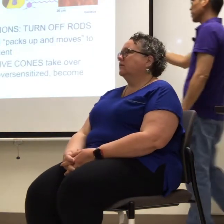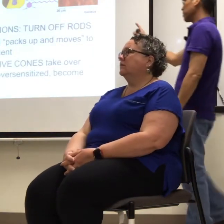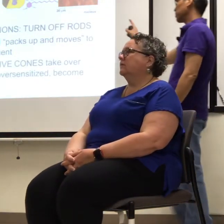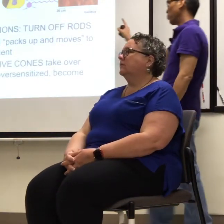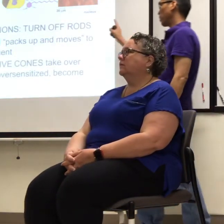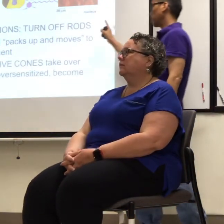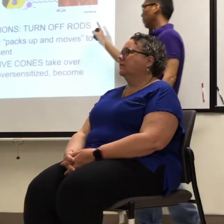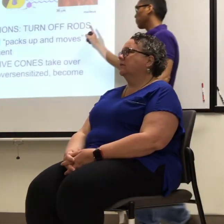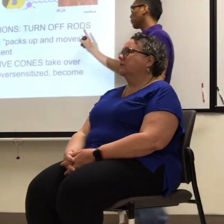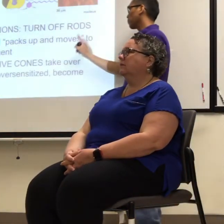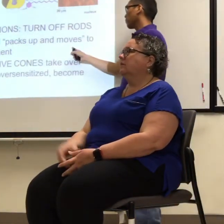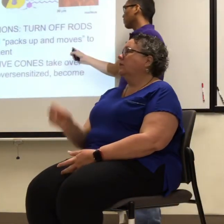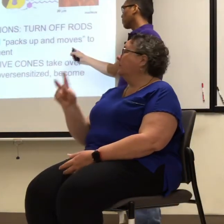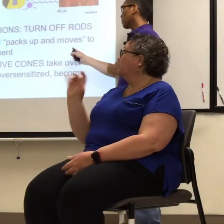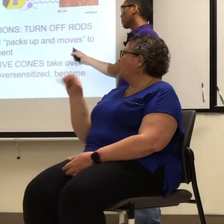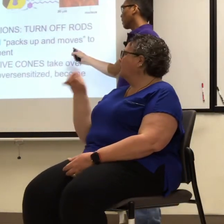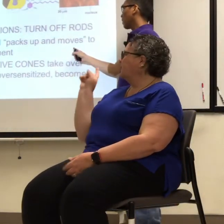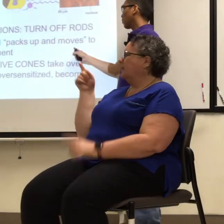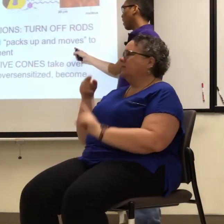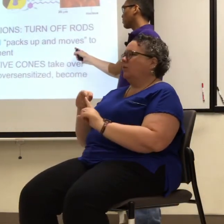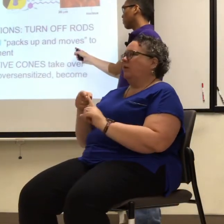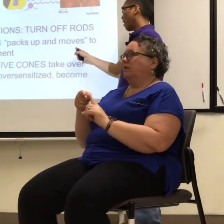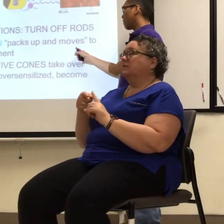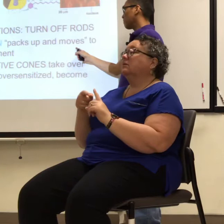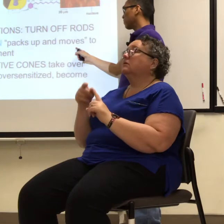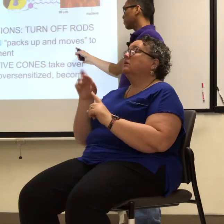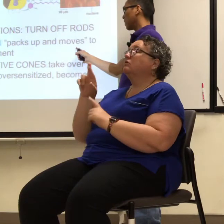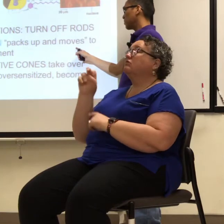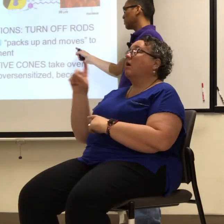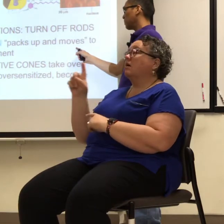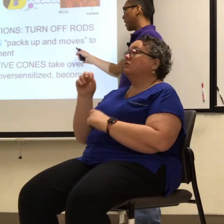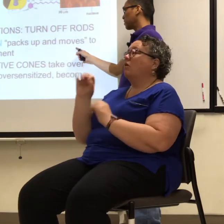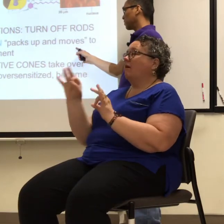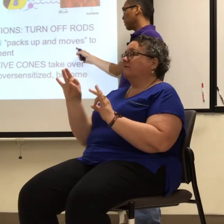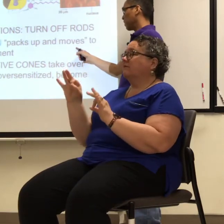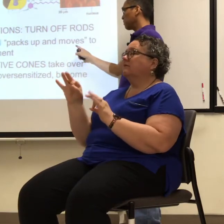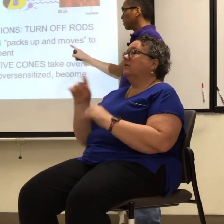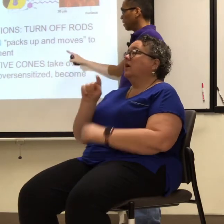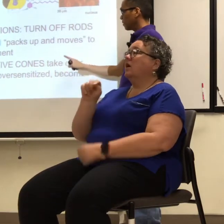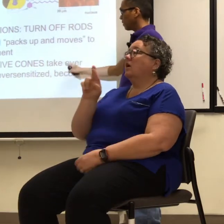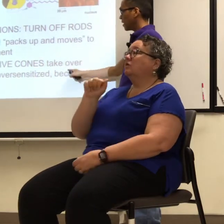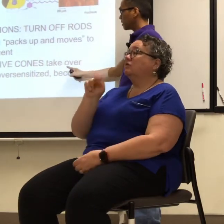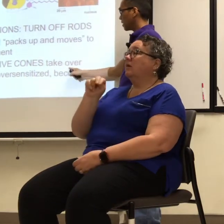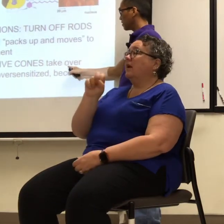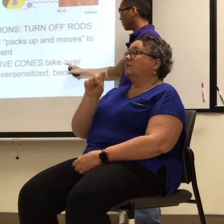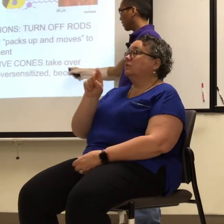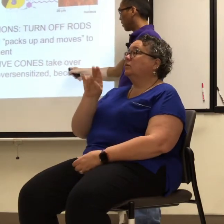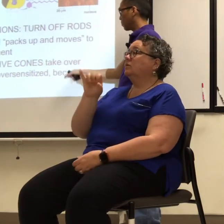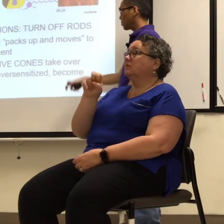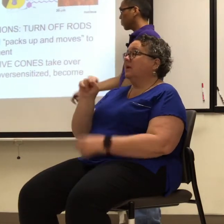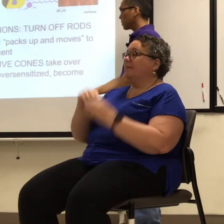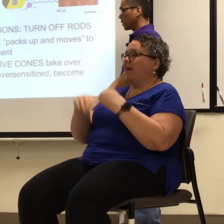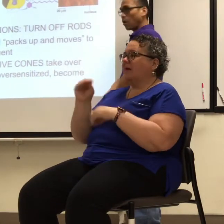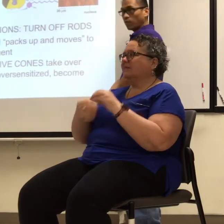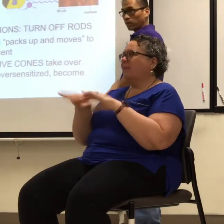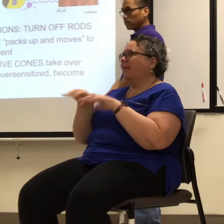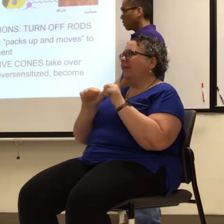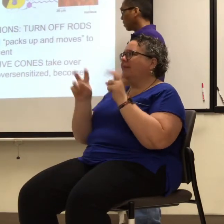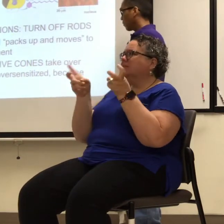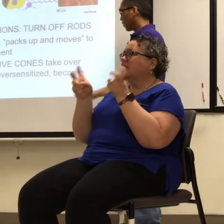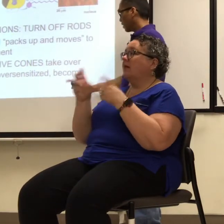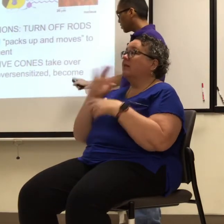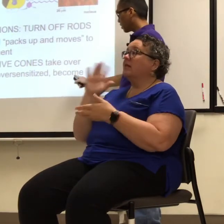Okay, so that's this point here. The rods are off, transducin packs up and leaves. The less sensitive cones will take